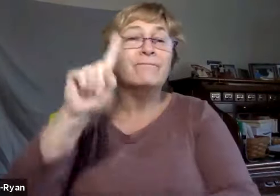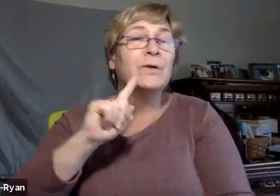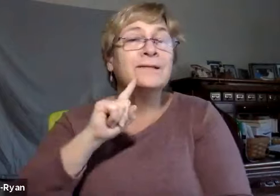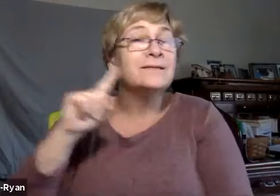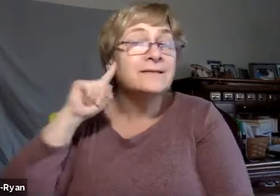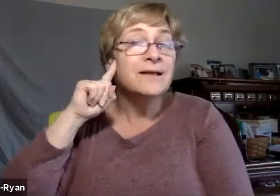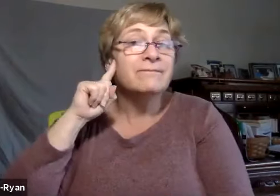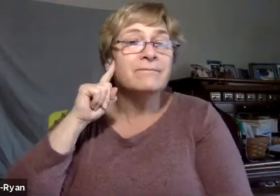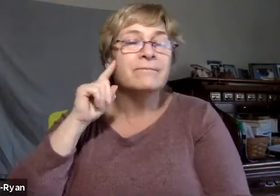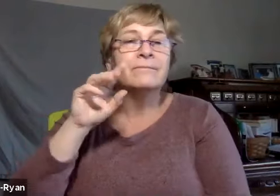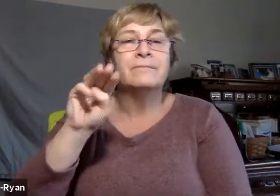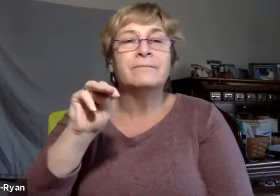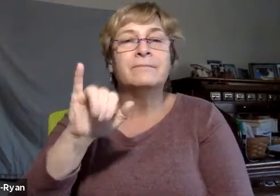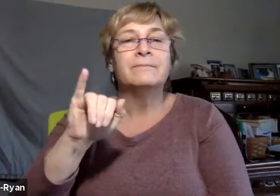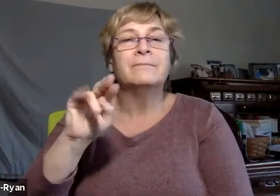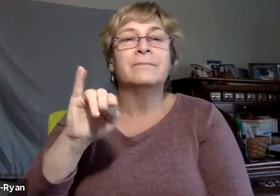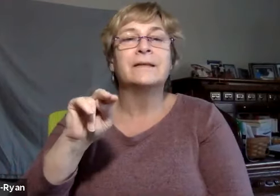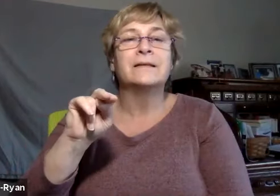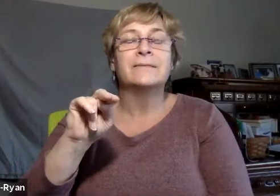I work for Deaf